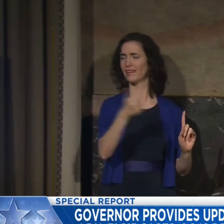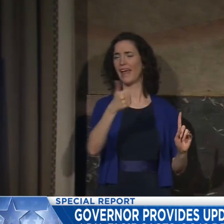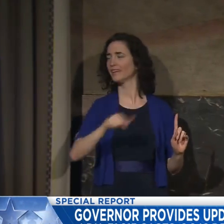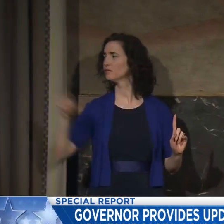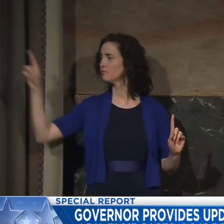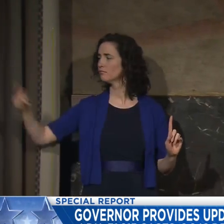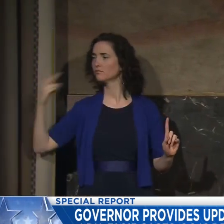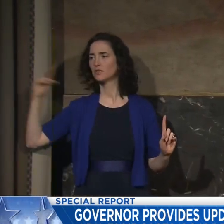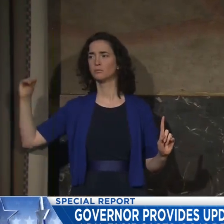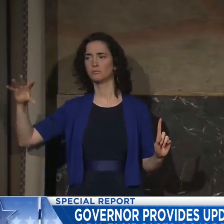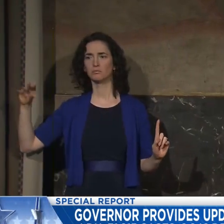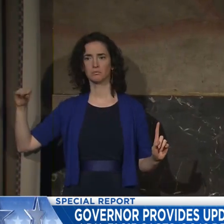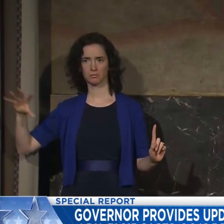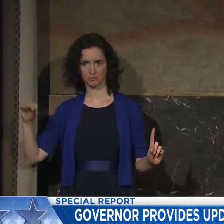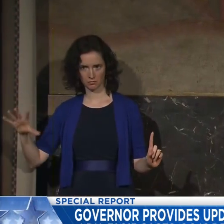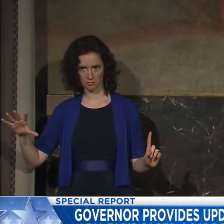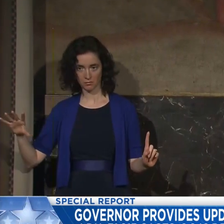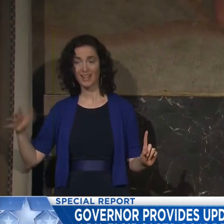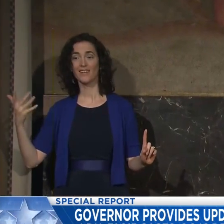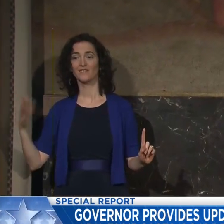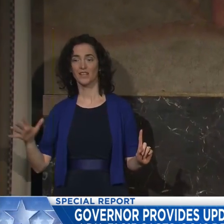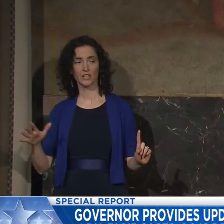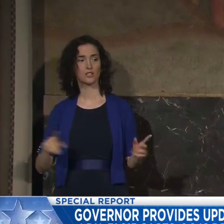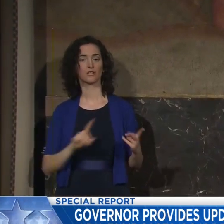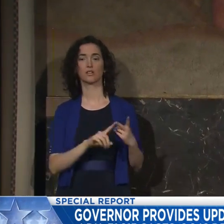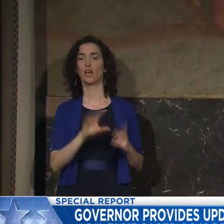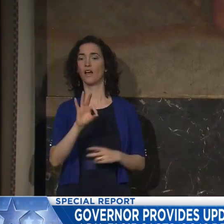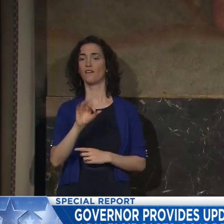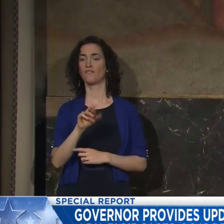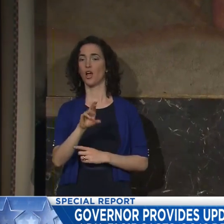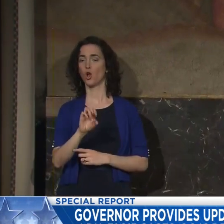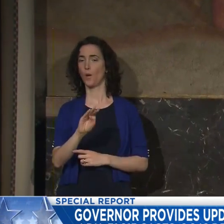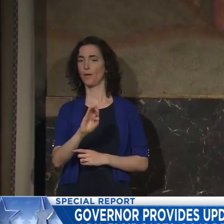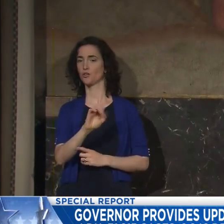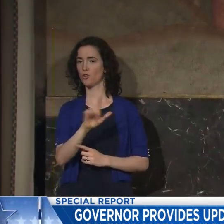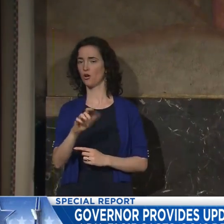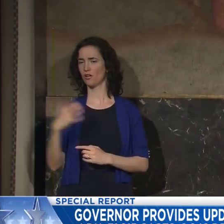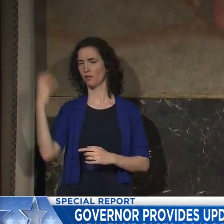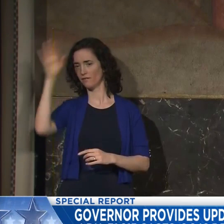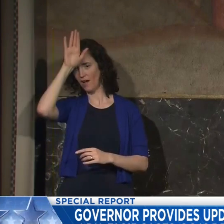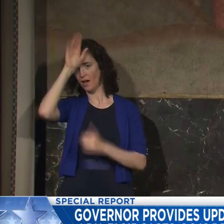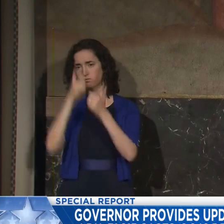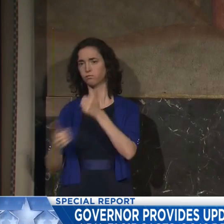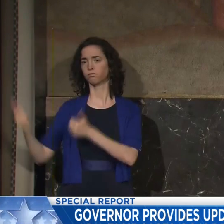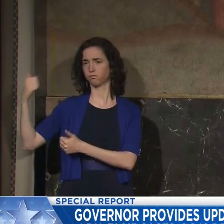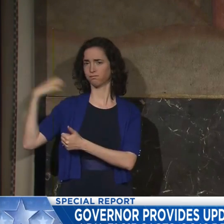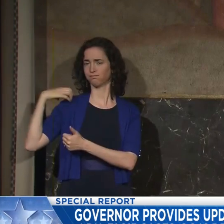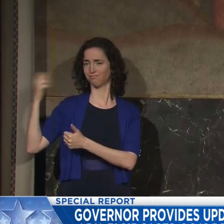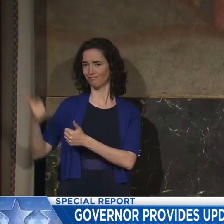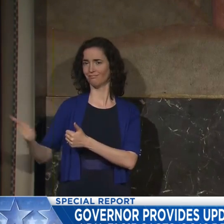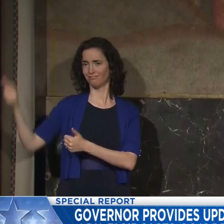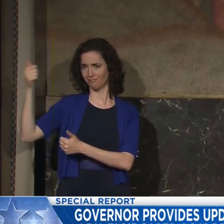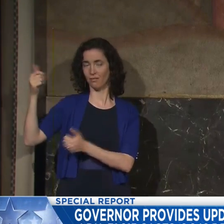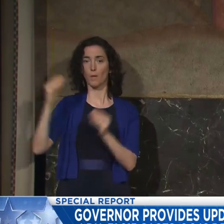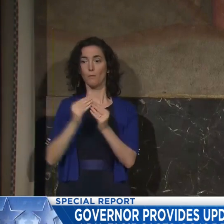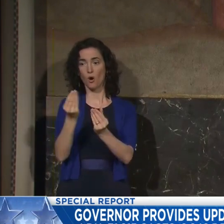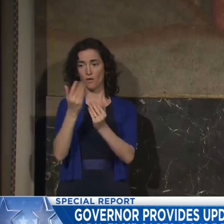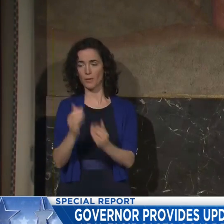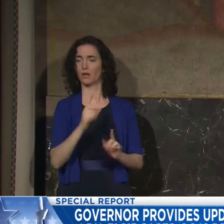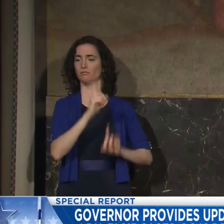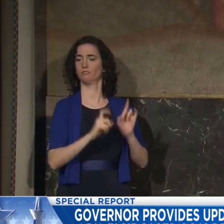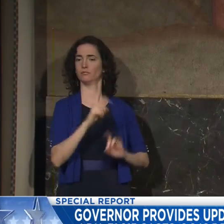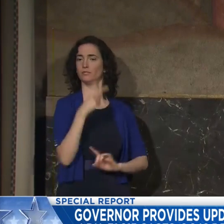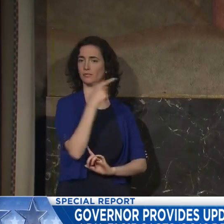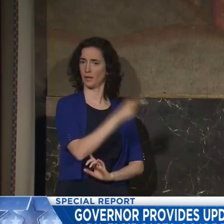he presents, and then I've got the fire marshal here with additional information should y'all have any questions for